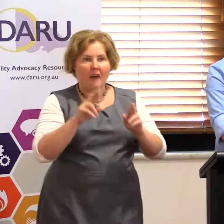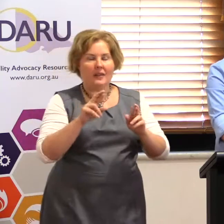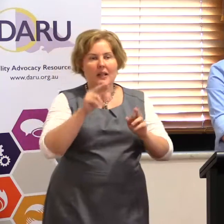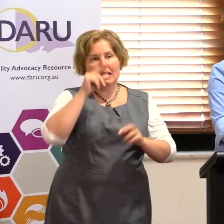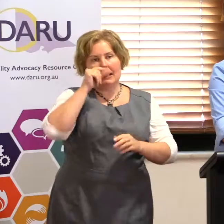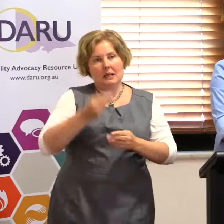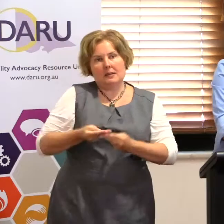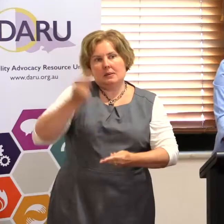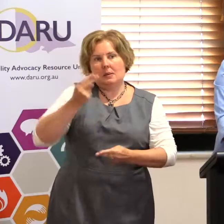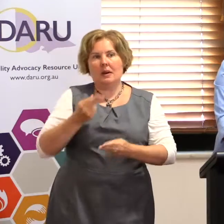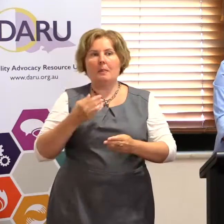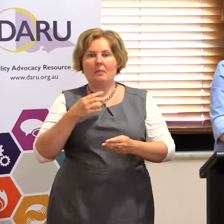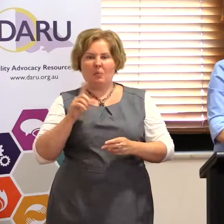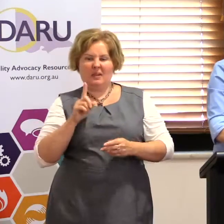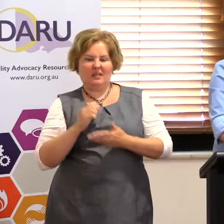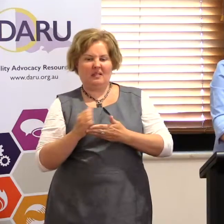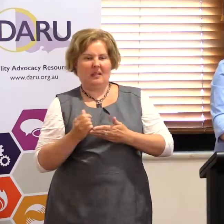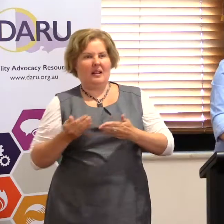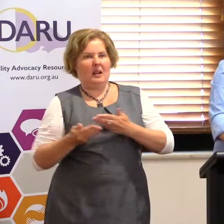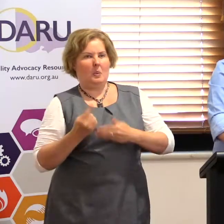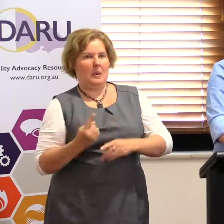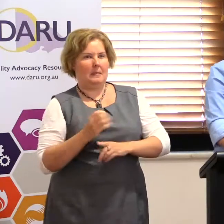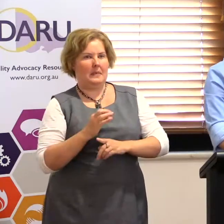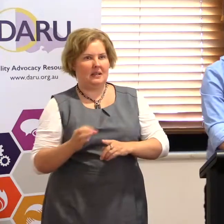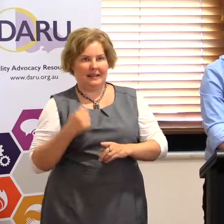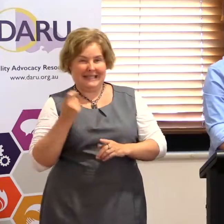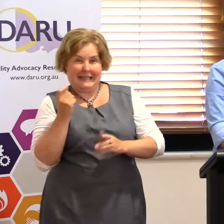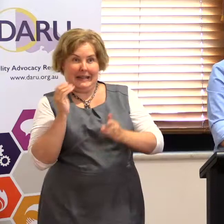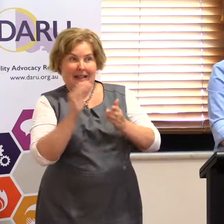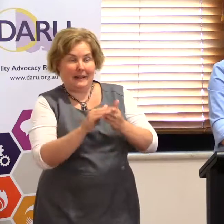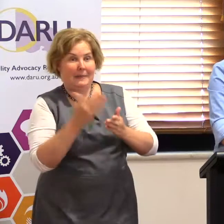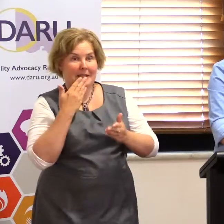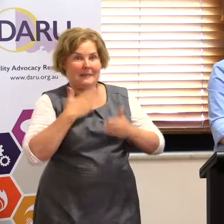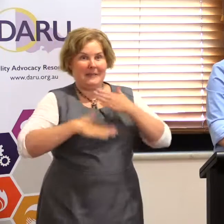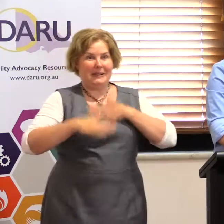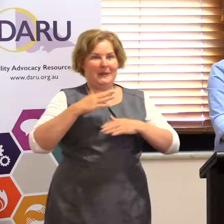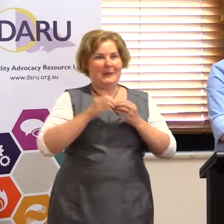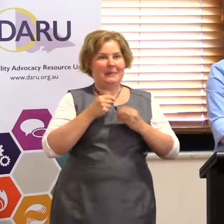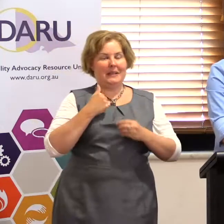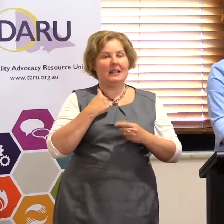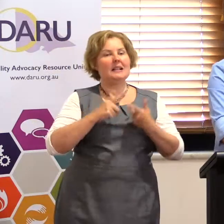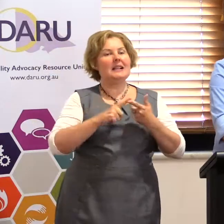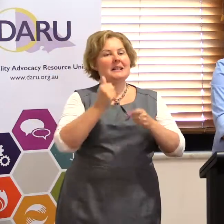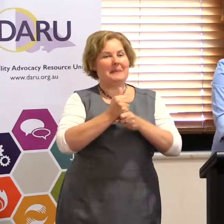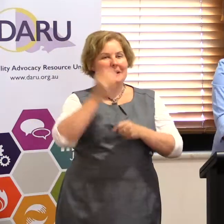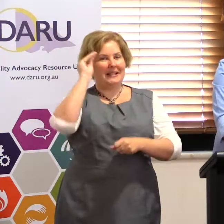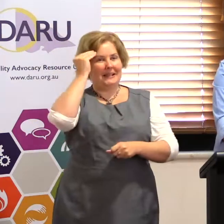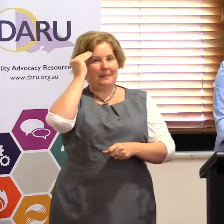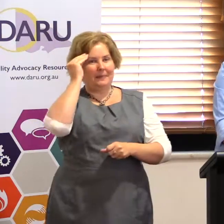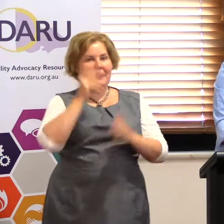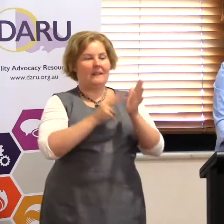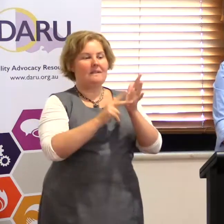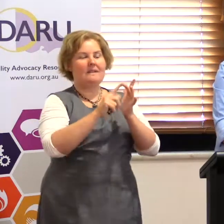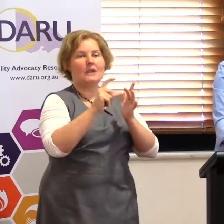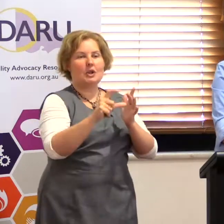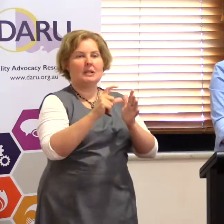that we currently have. I'm almost there, folks, so just bear with me. An example of a committee is the Victorian Disability Advisory